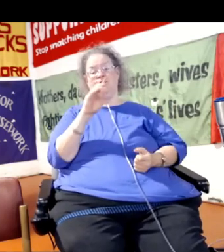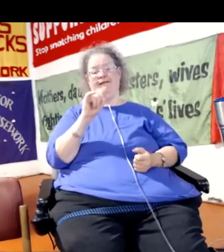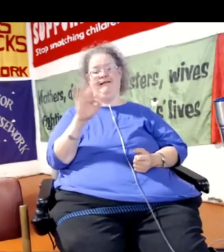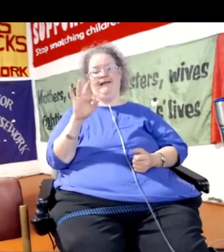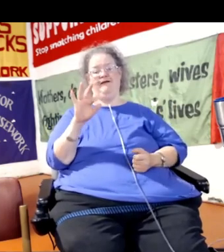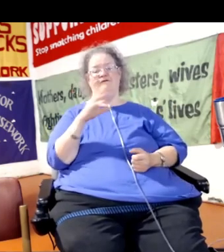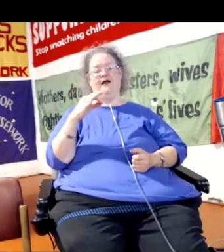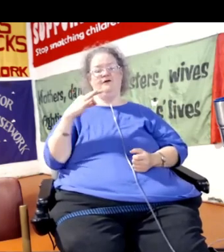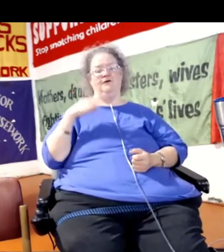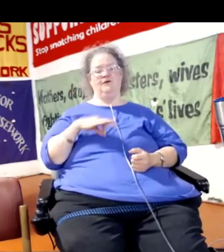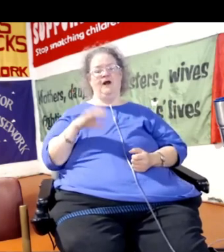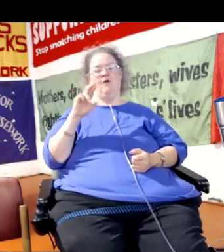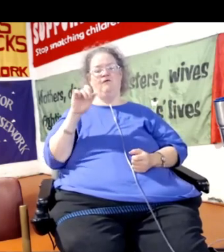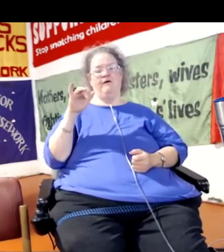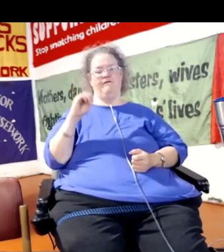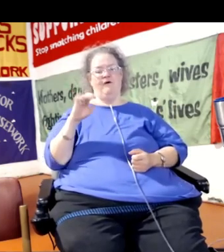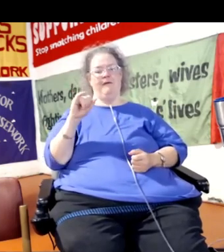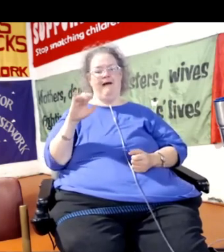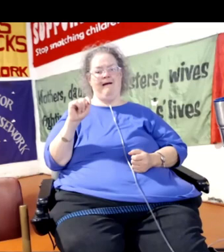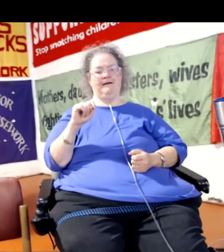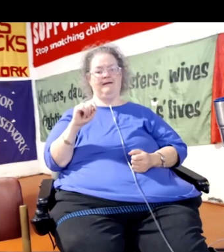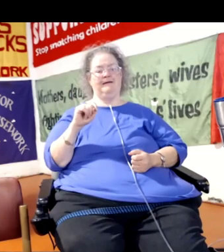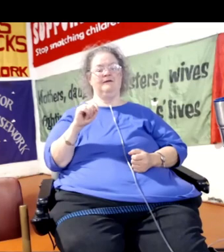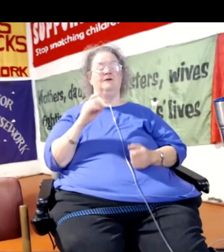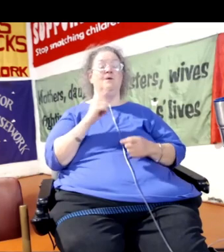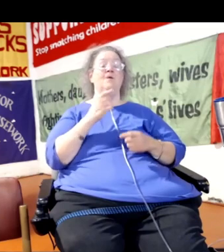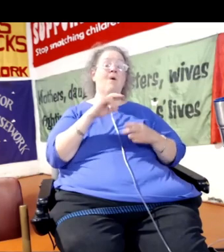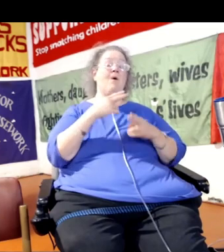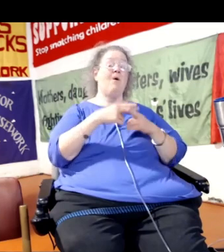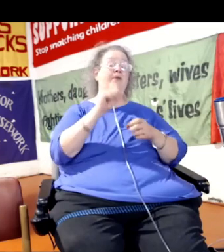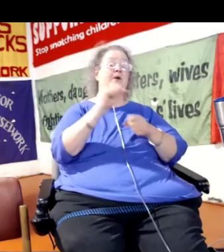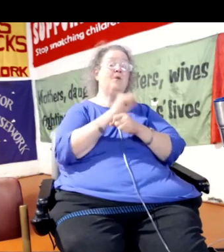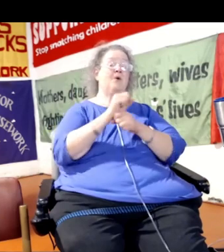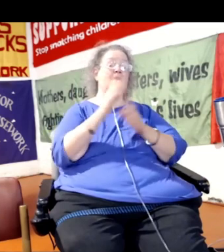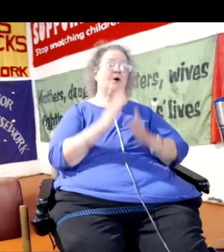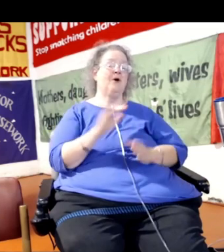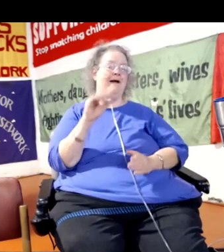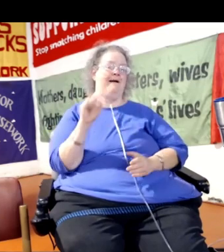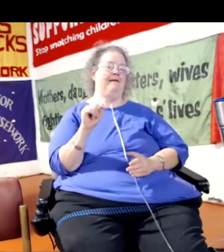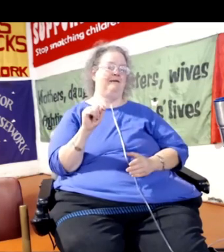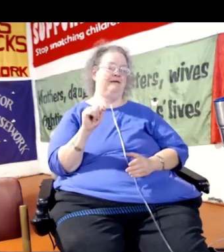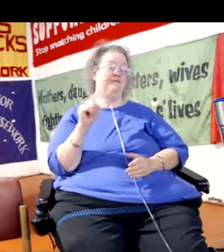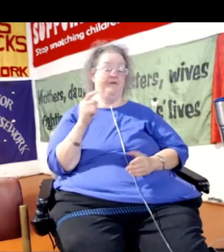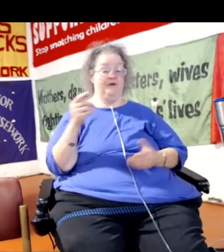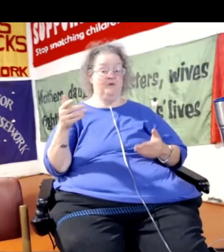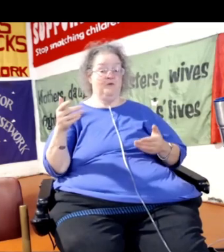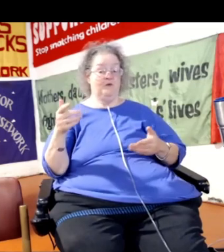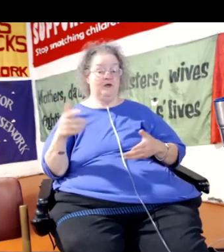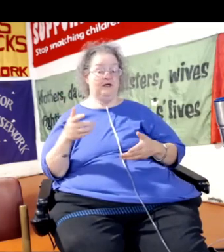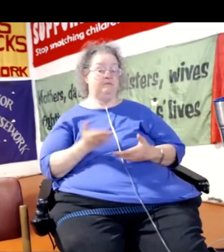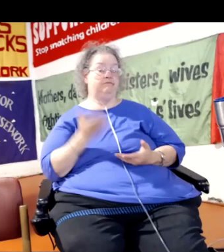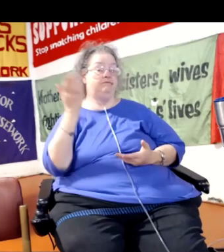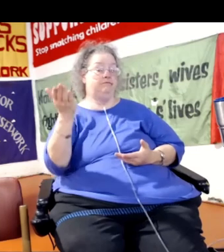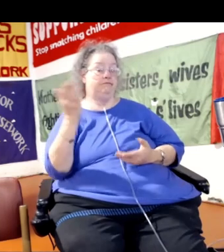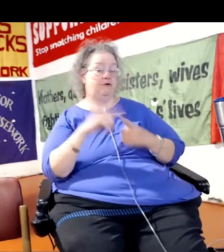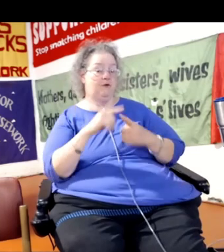Credit Reform Act, better known as the Worker Act. It was introducing in Congress,